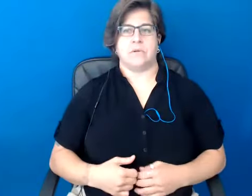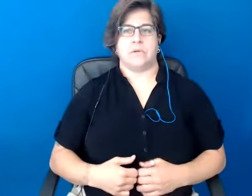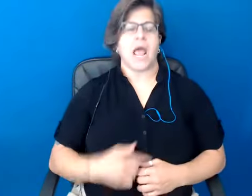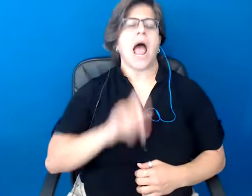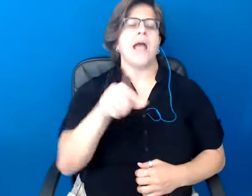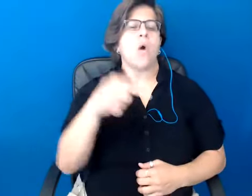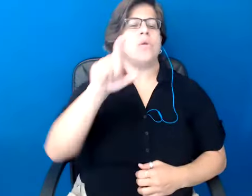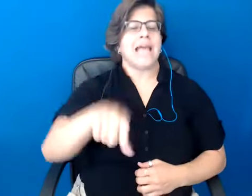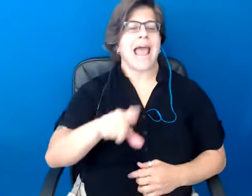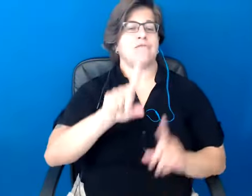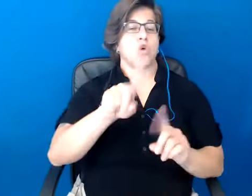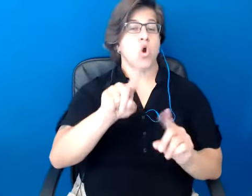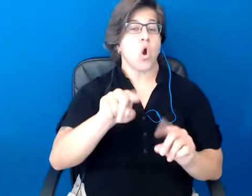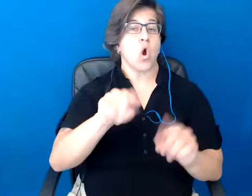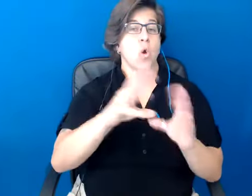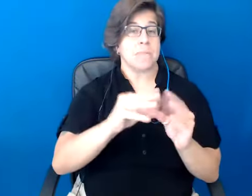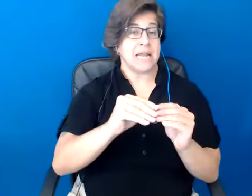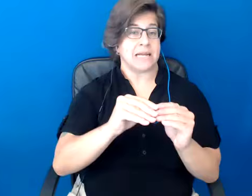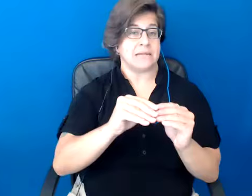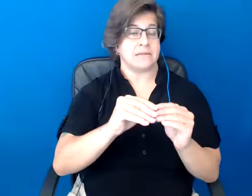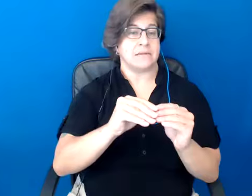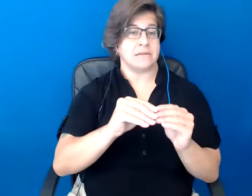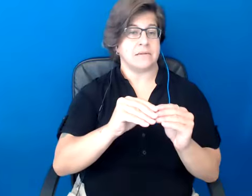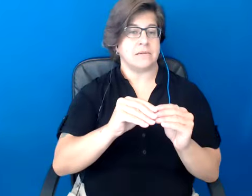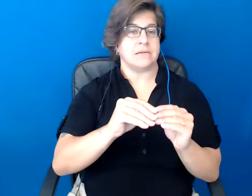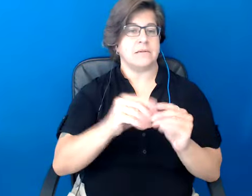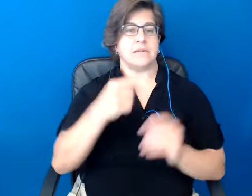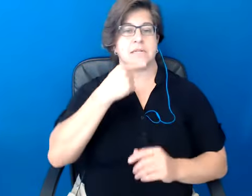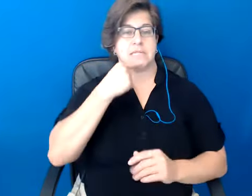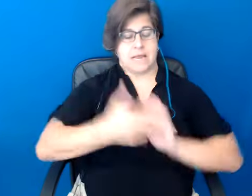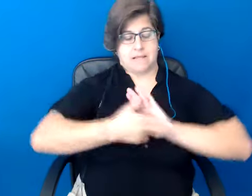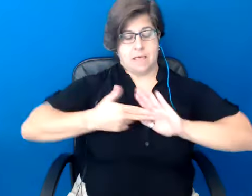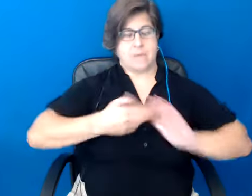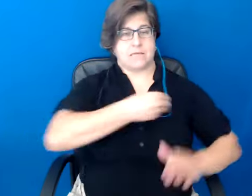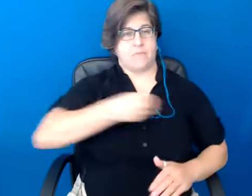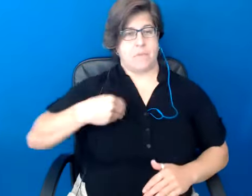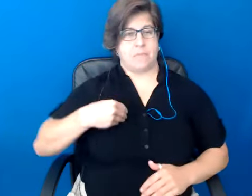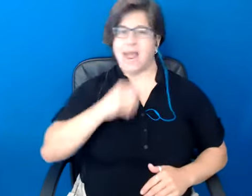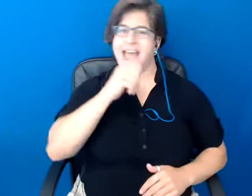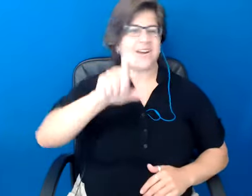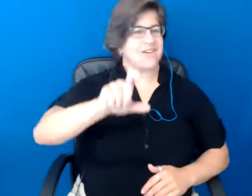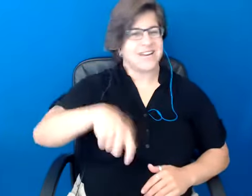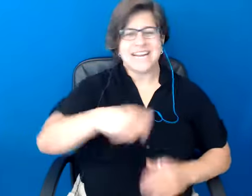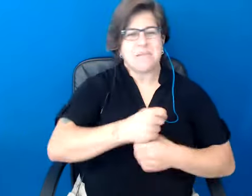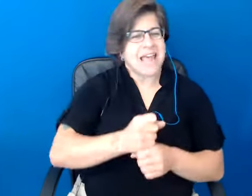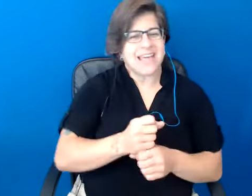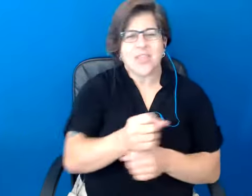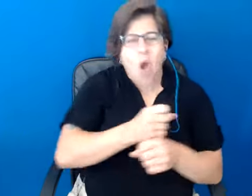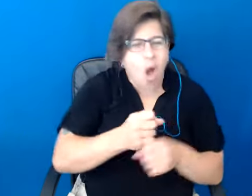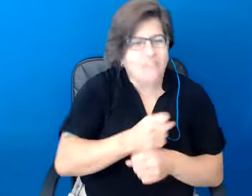others. I don't really have to attend AA meetings to say I'm a member of AA. I don't have to have a home group. I don't have to